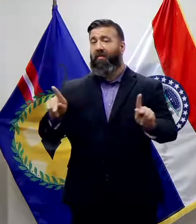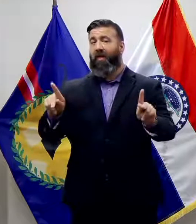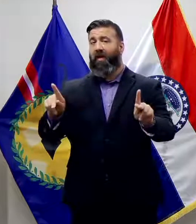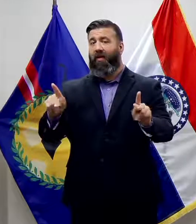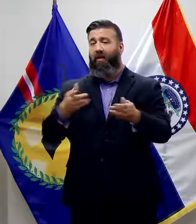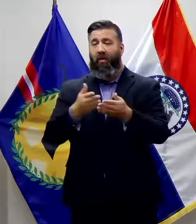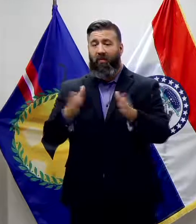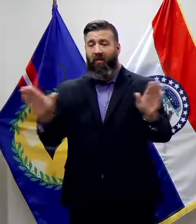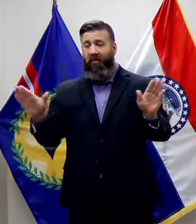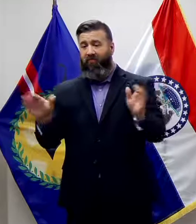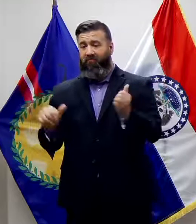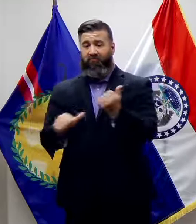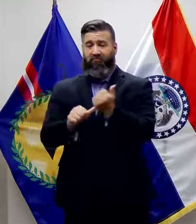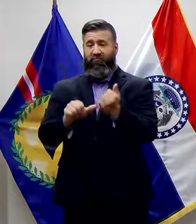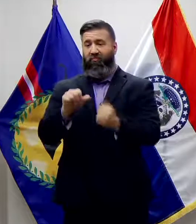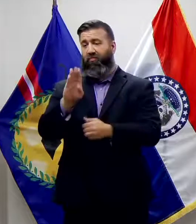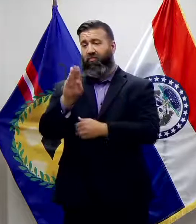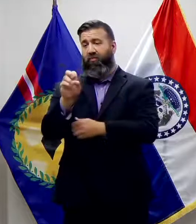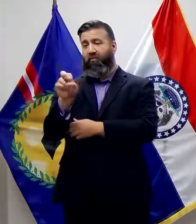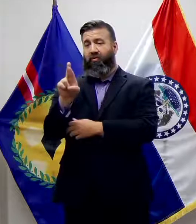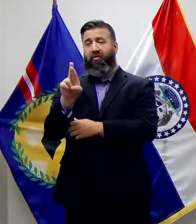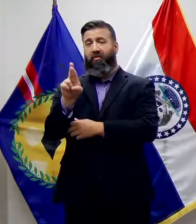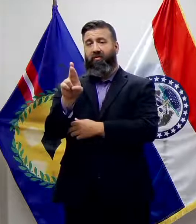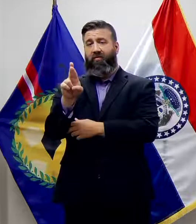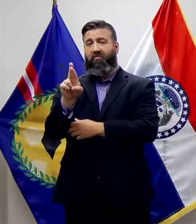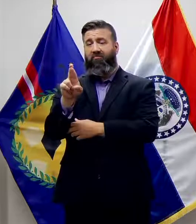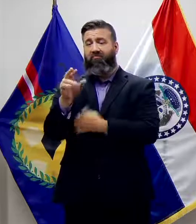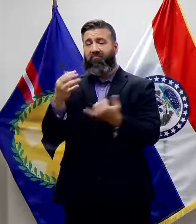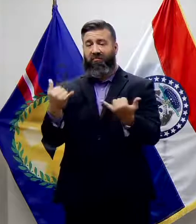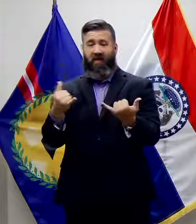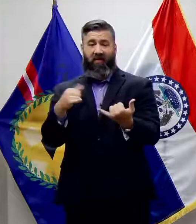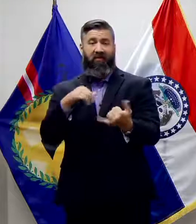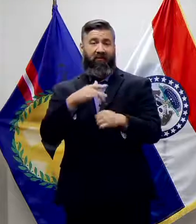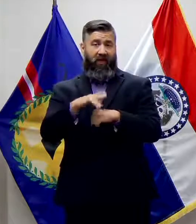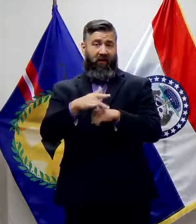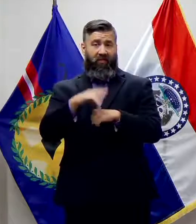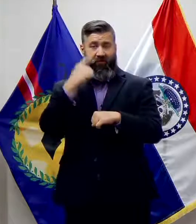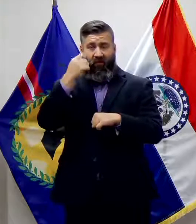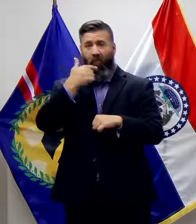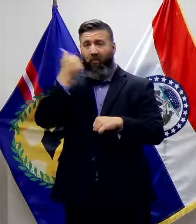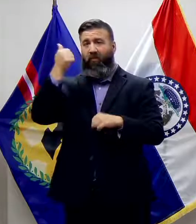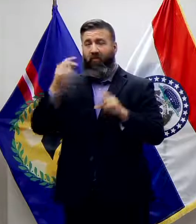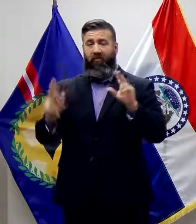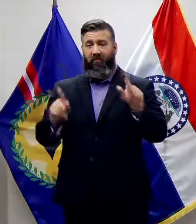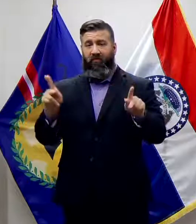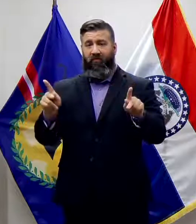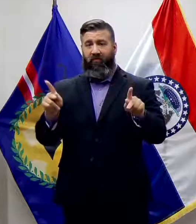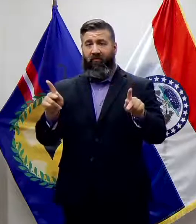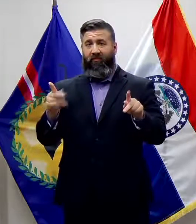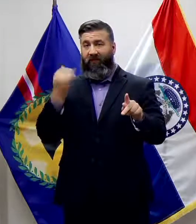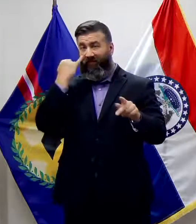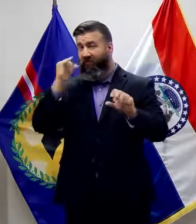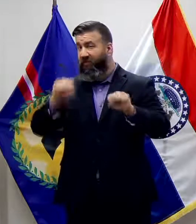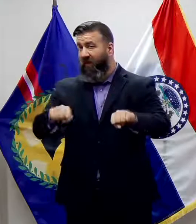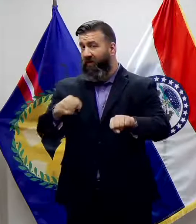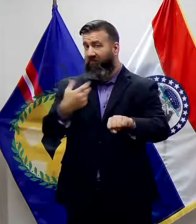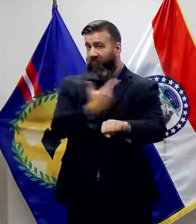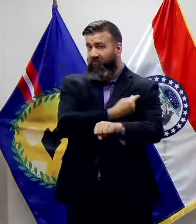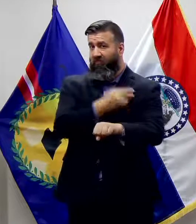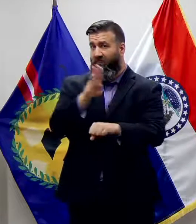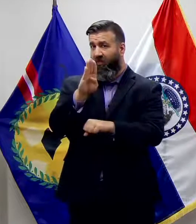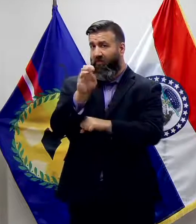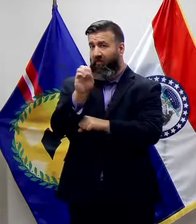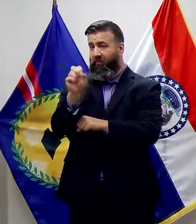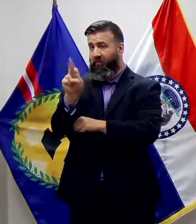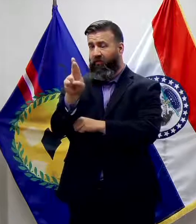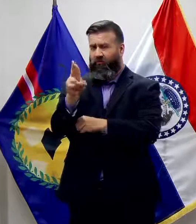up. Boosters are now available for eligible populations. I would encourage those who are due a booster to get it.